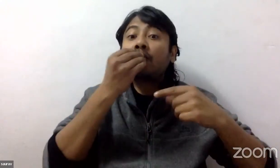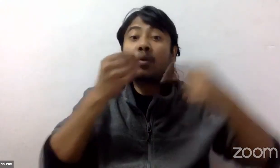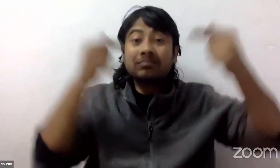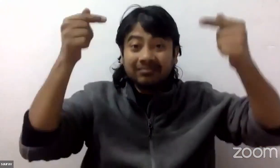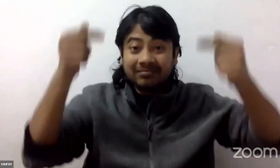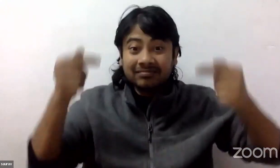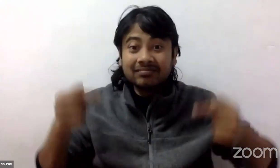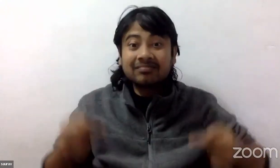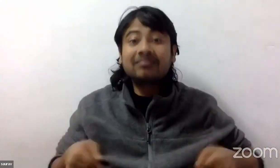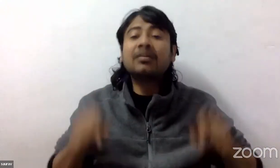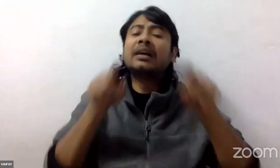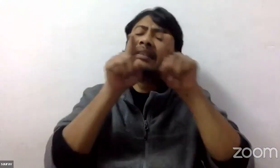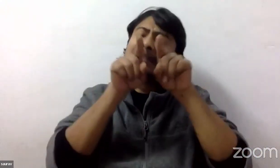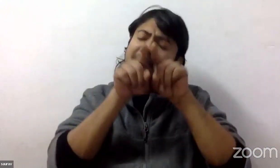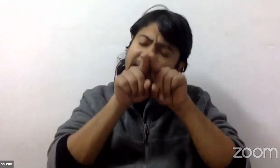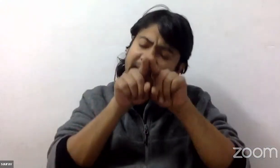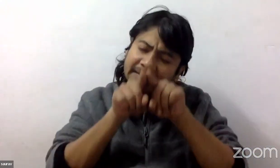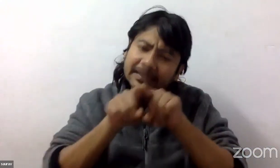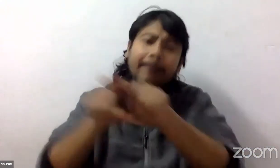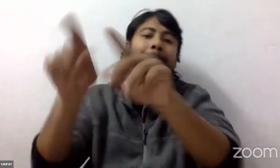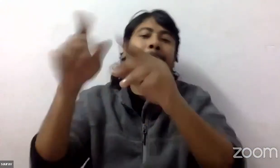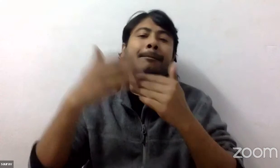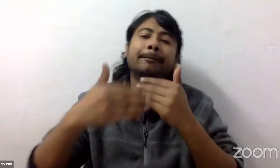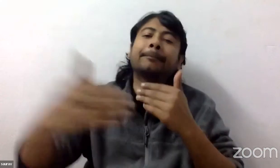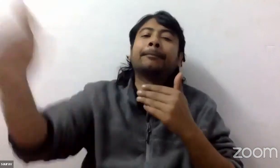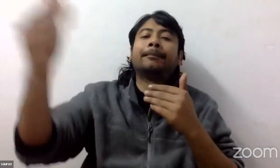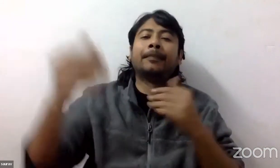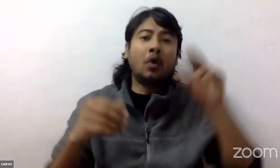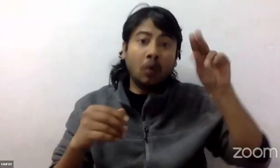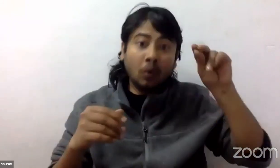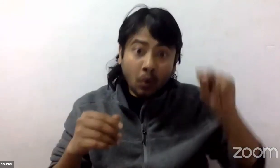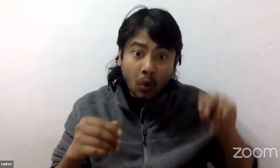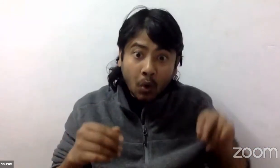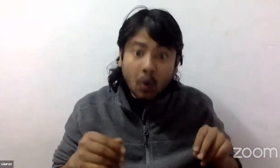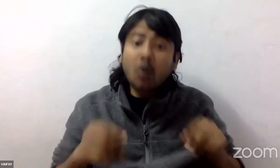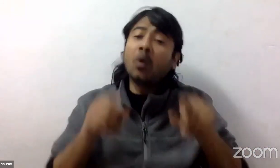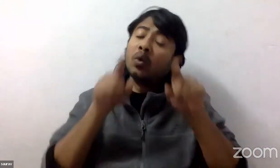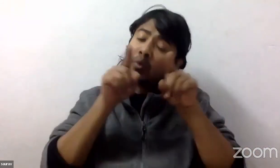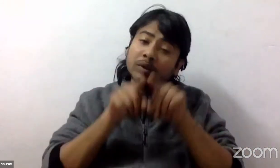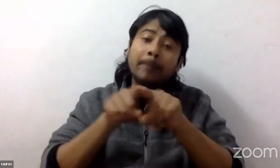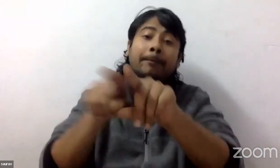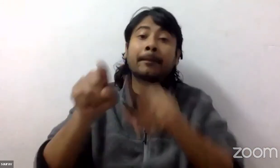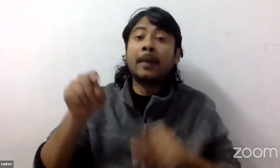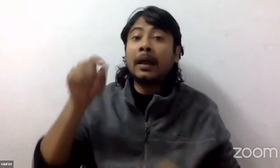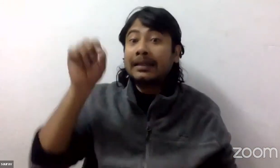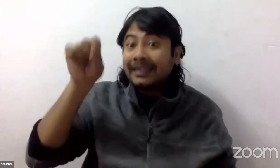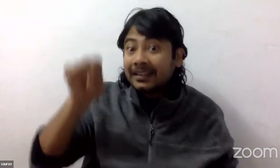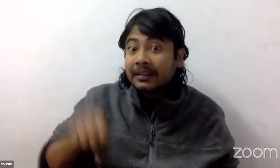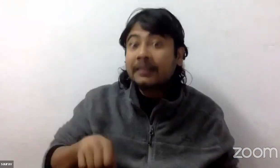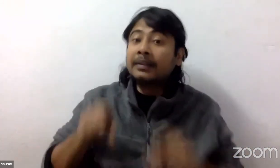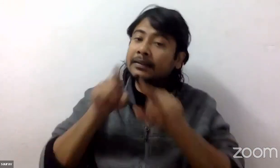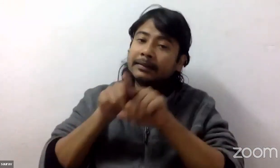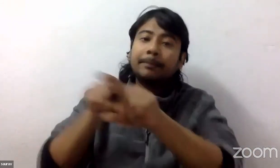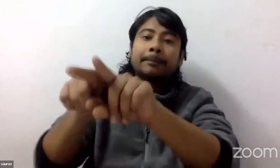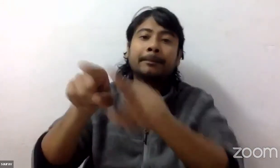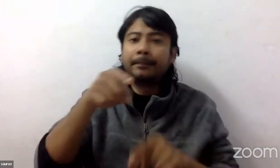Ekadashis. So there should not be any doubt that what should I eat on this particular Ekadashi. So don't worry about